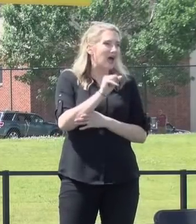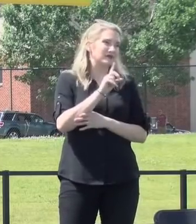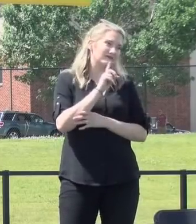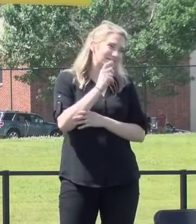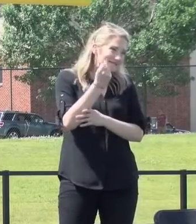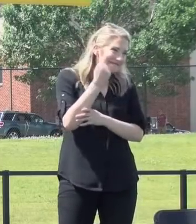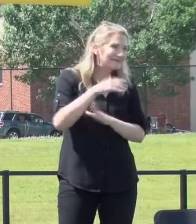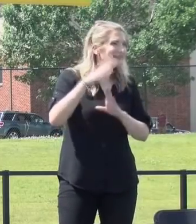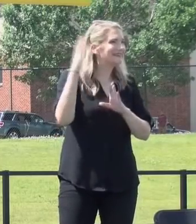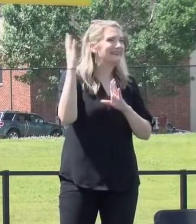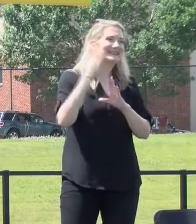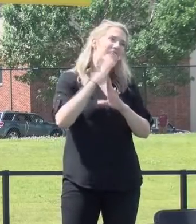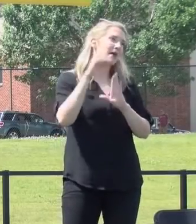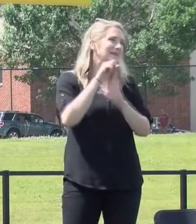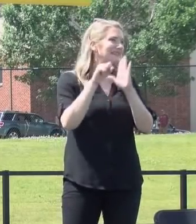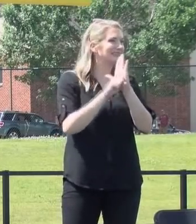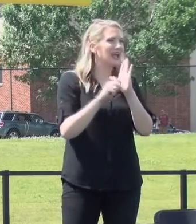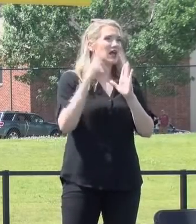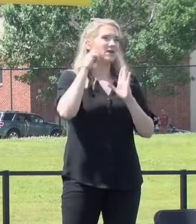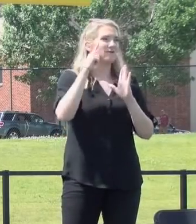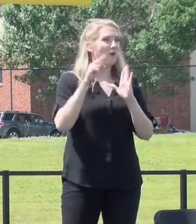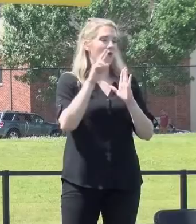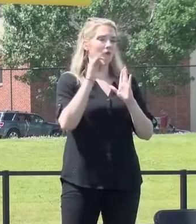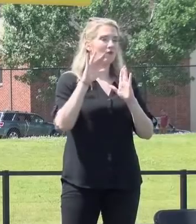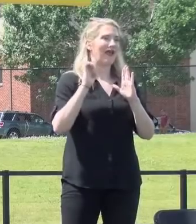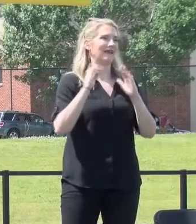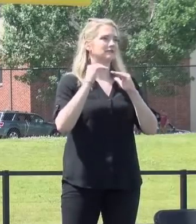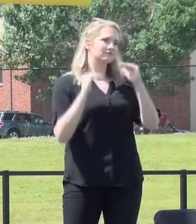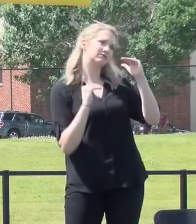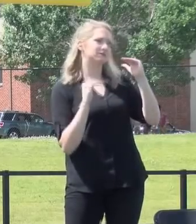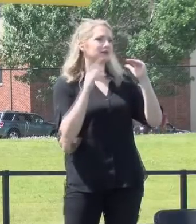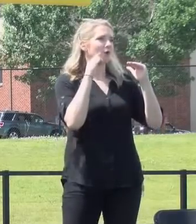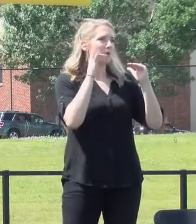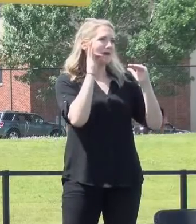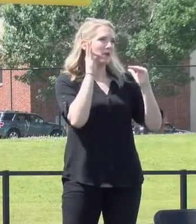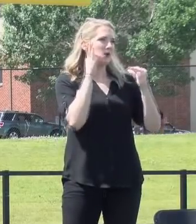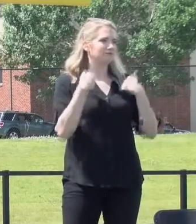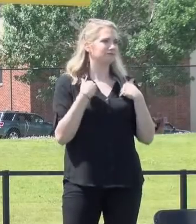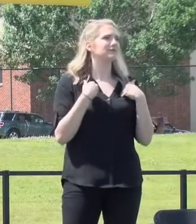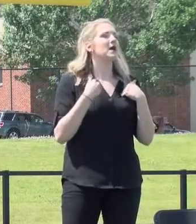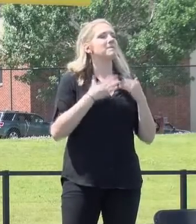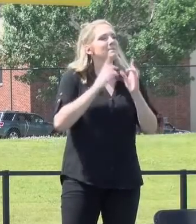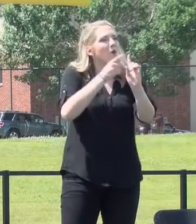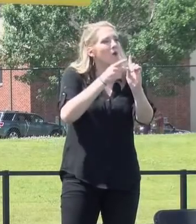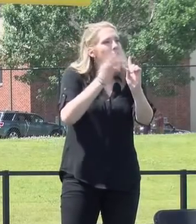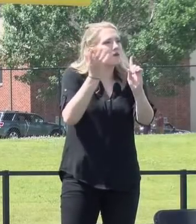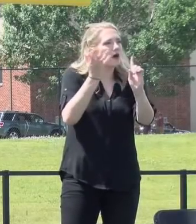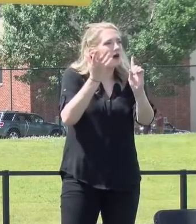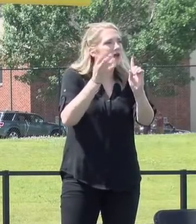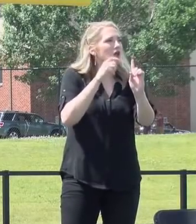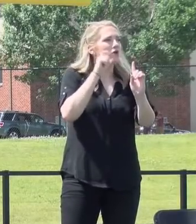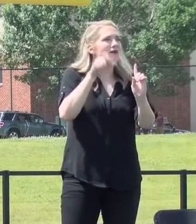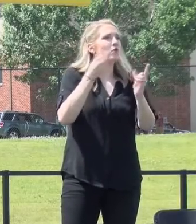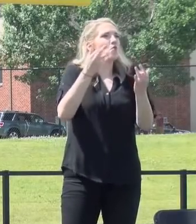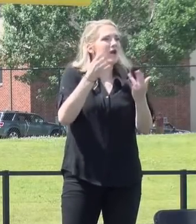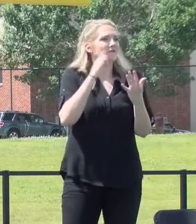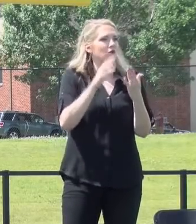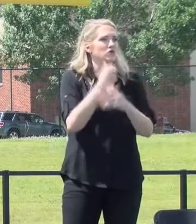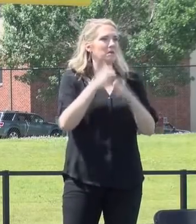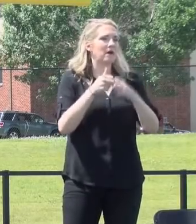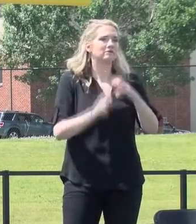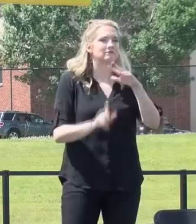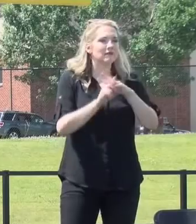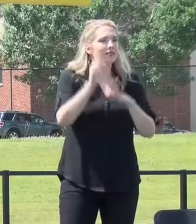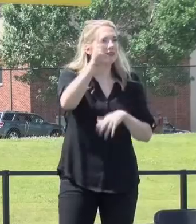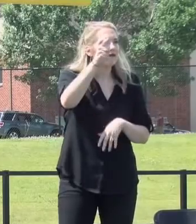states in racial disparities in marijuana possession. The point I'm trying to make is that we don't have to wait for new problems to arise,